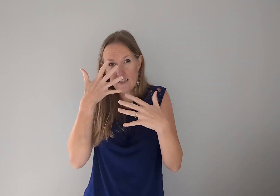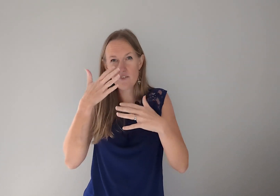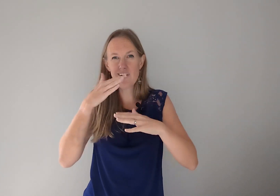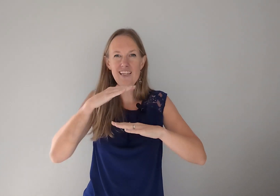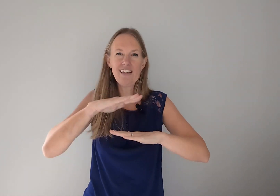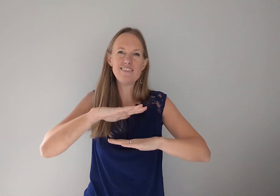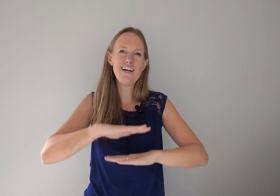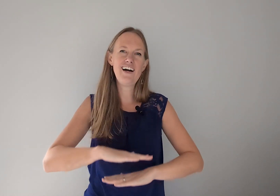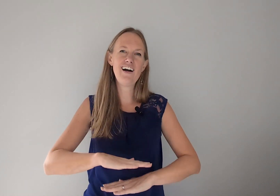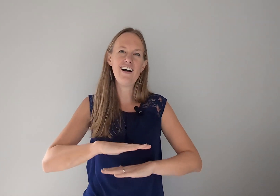then relieved.